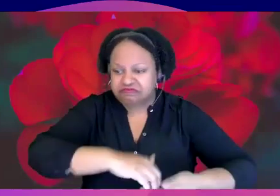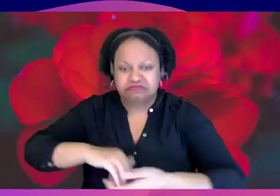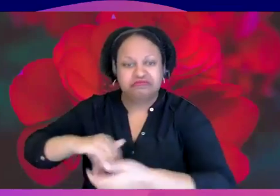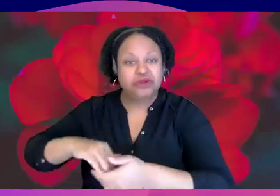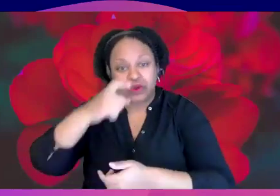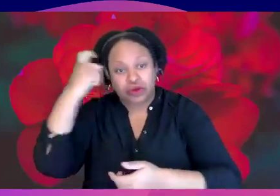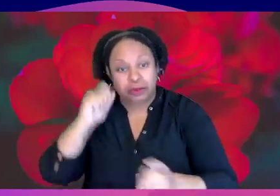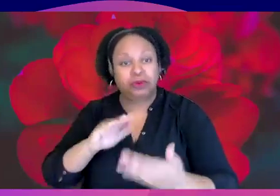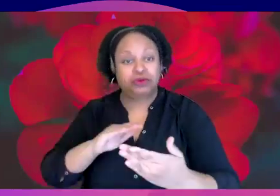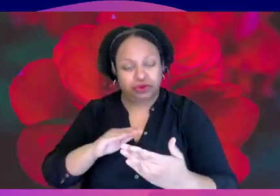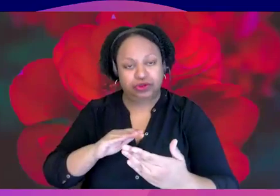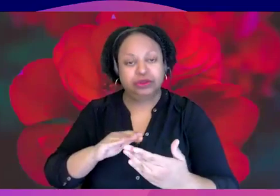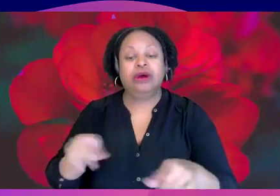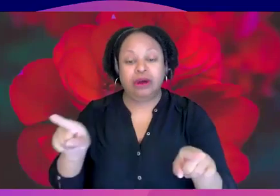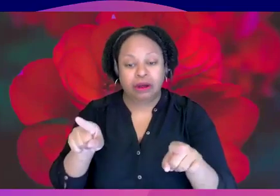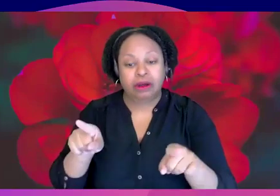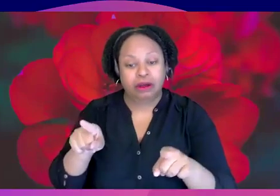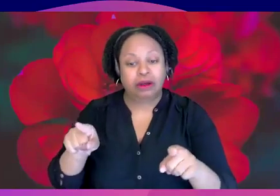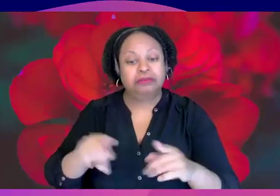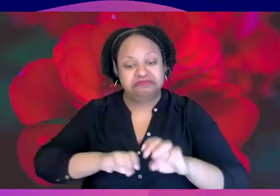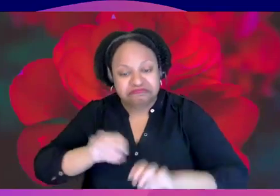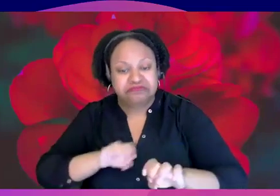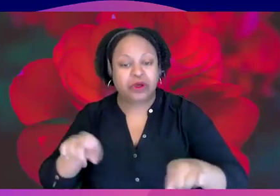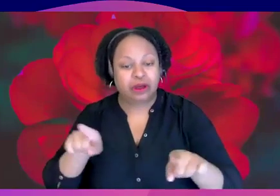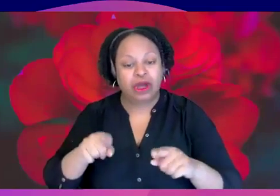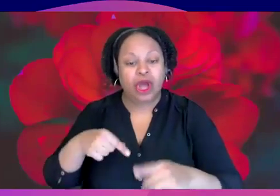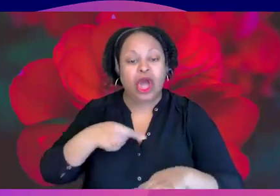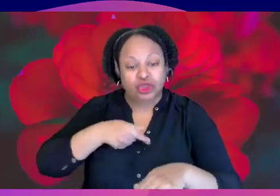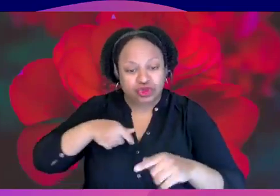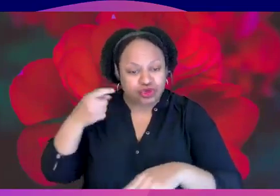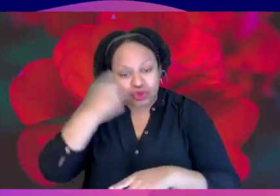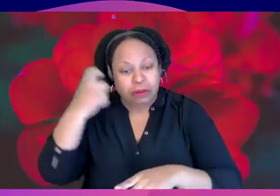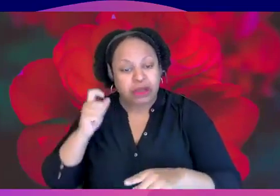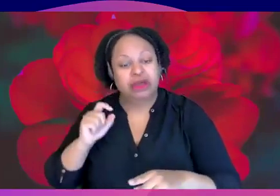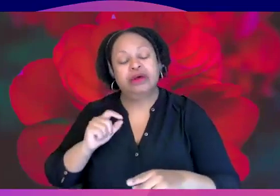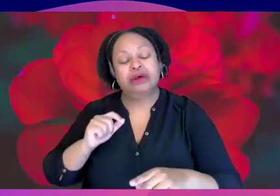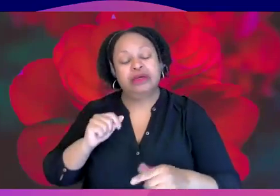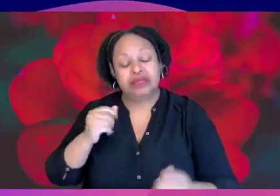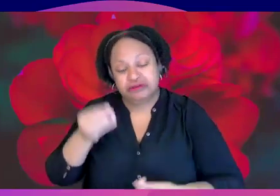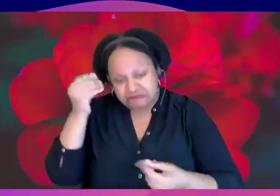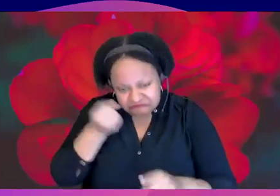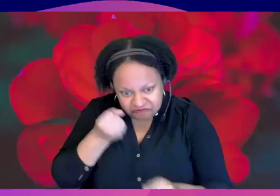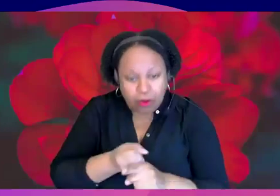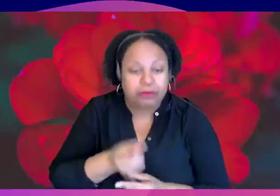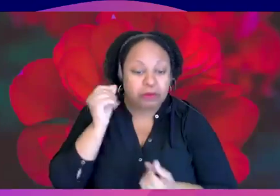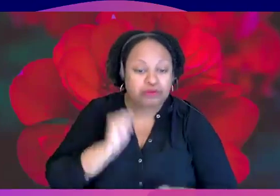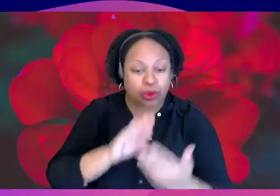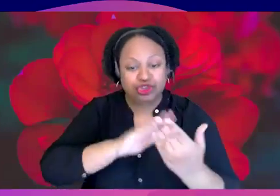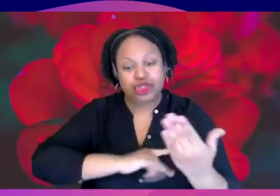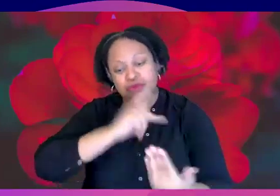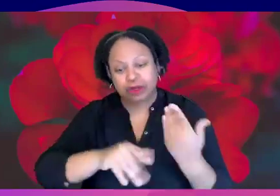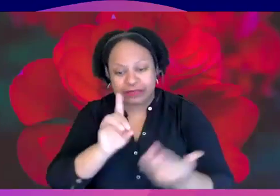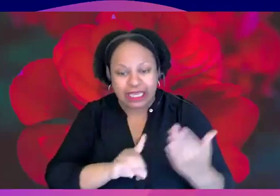well as program design, development, and evaluation. For the last 2 years, Samantha has been leading the Building Supports for the